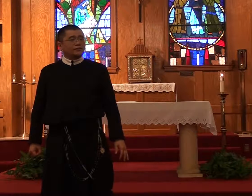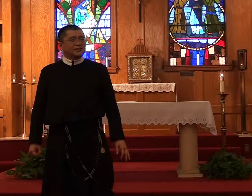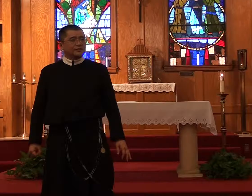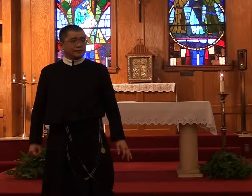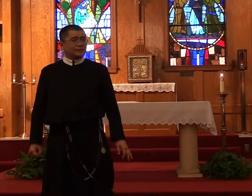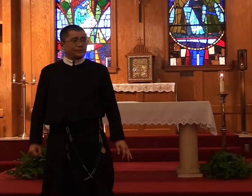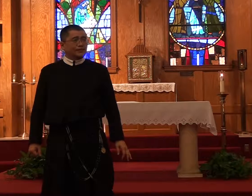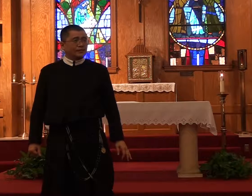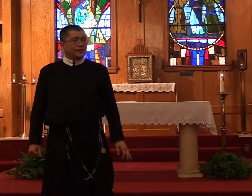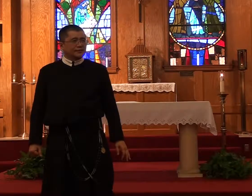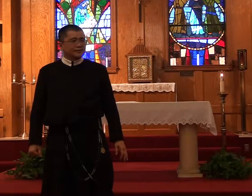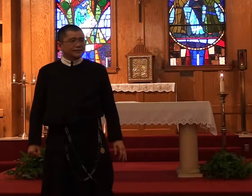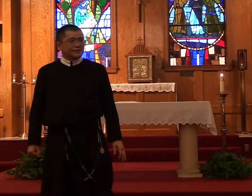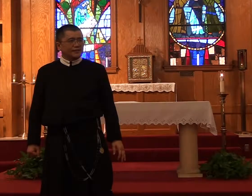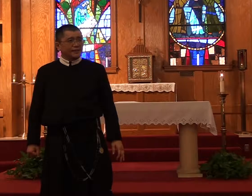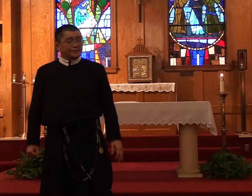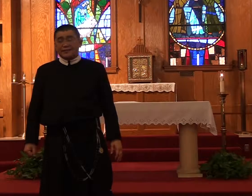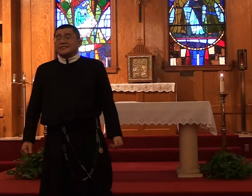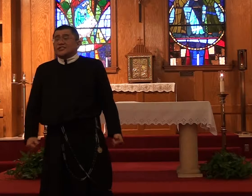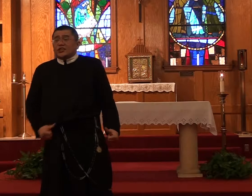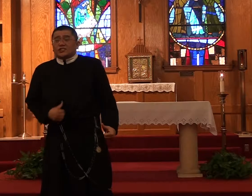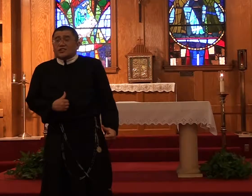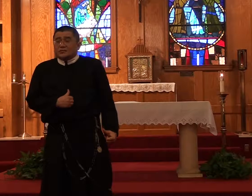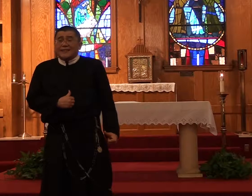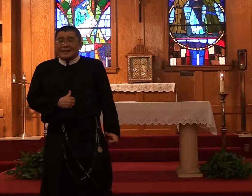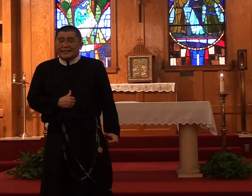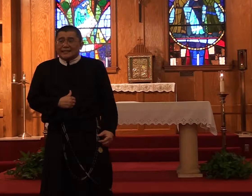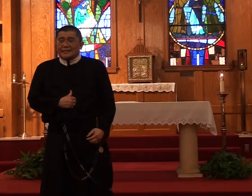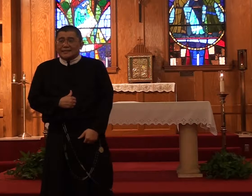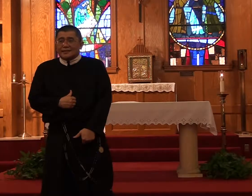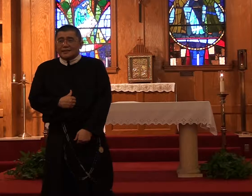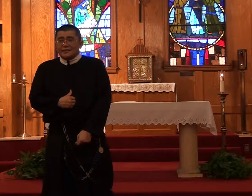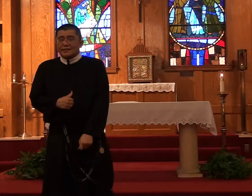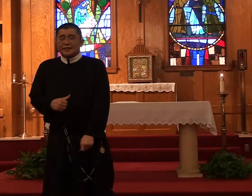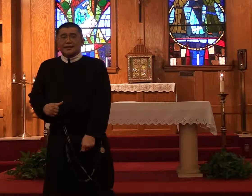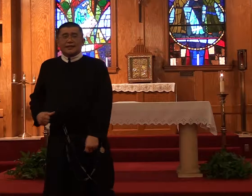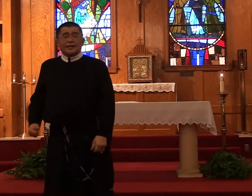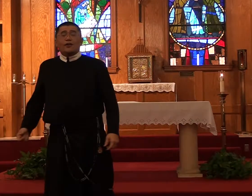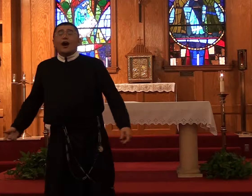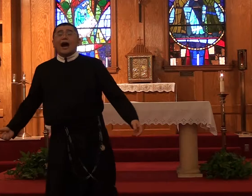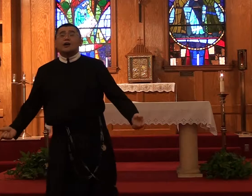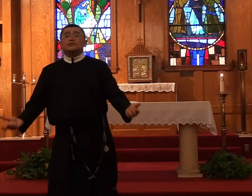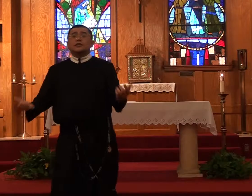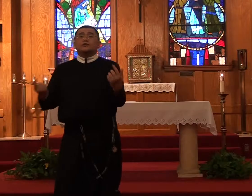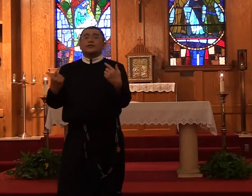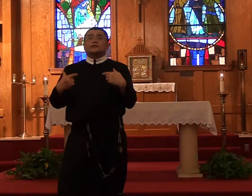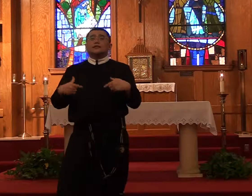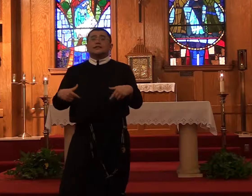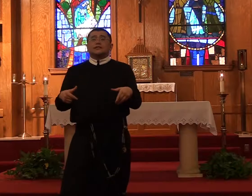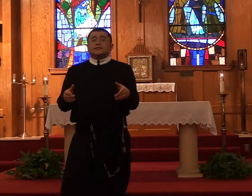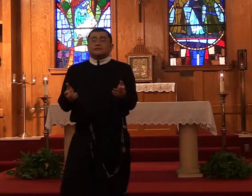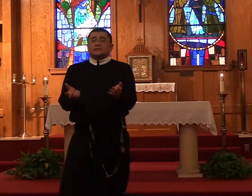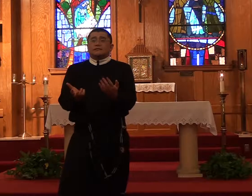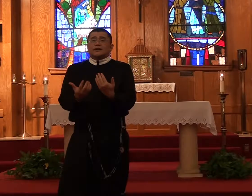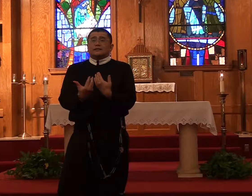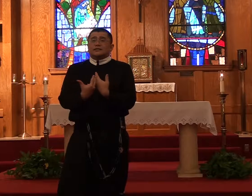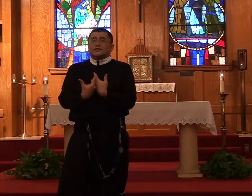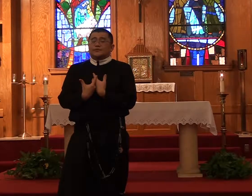Holy Spirit does. But He's in charge, not me. Okay? Now, how are we going to invite the Holy Spirit to